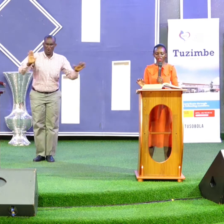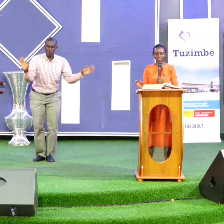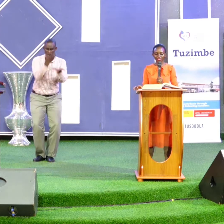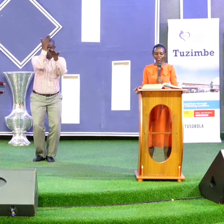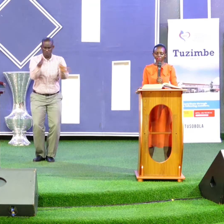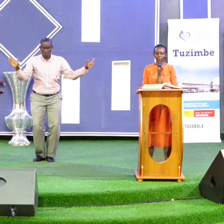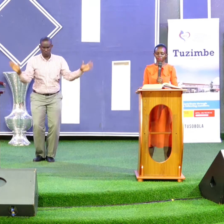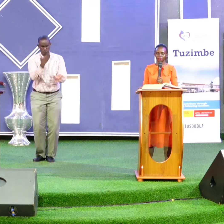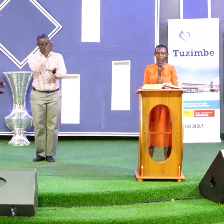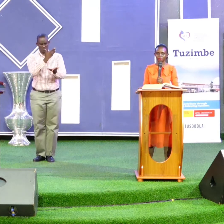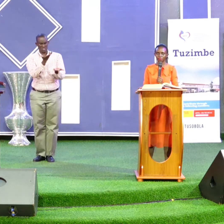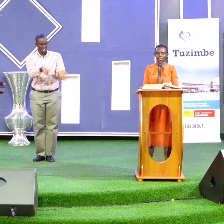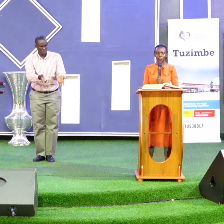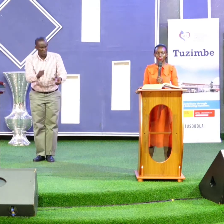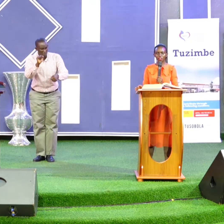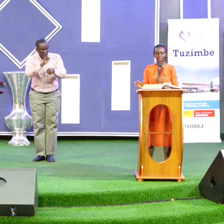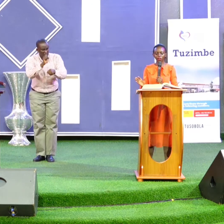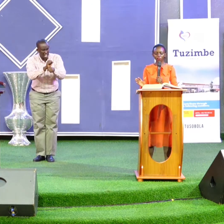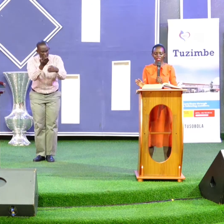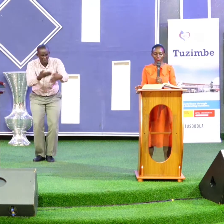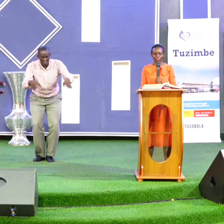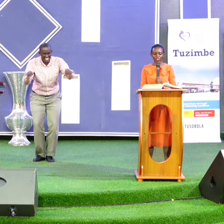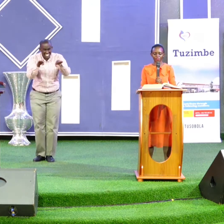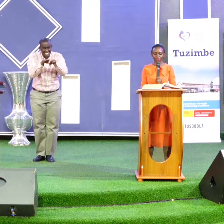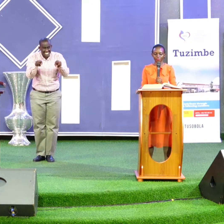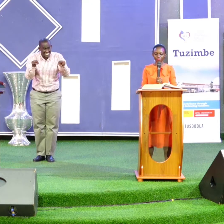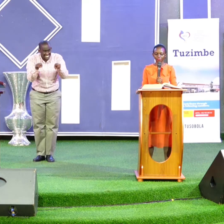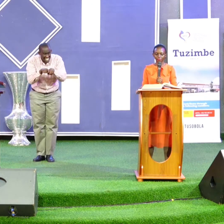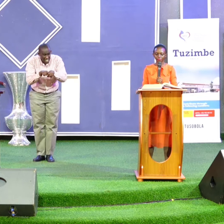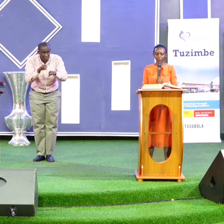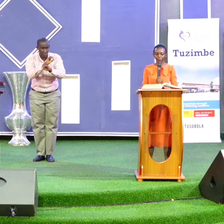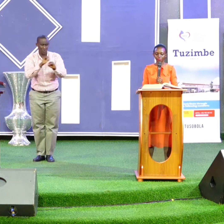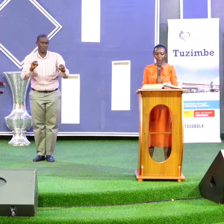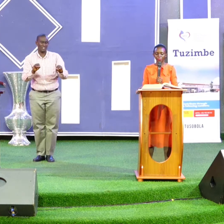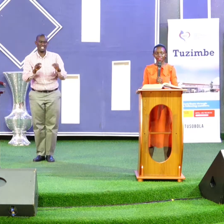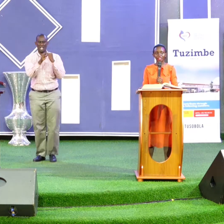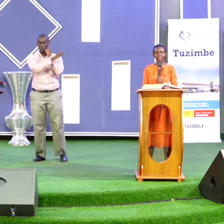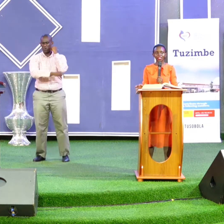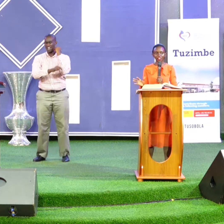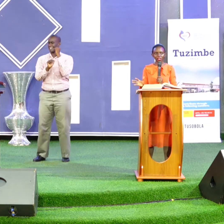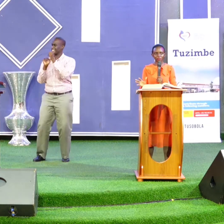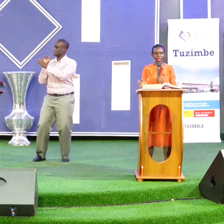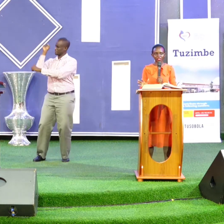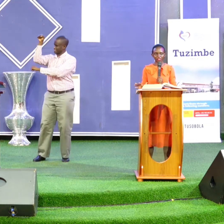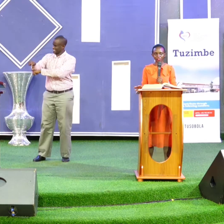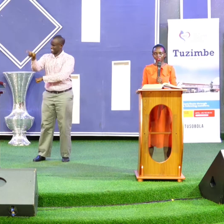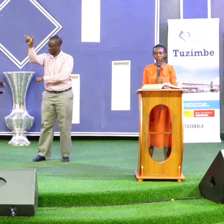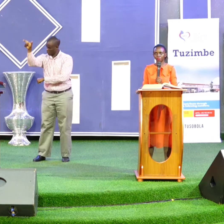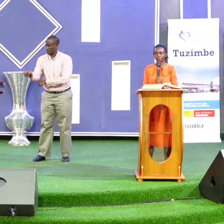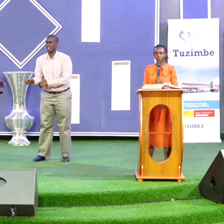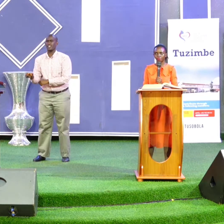destroy them utterly. Do not make a covenant with them. But yet this nation is mightier